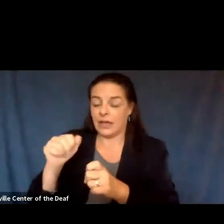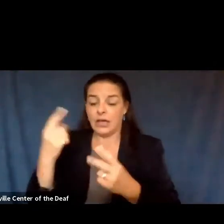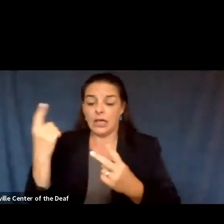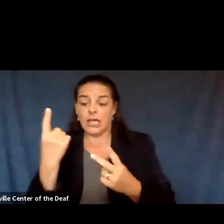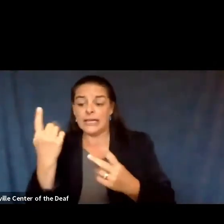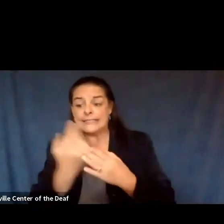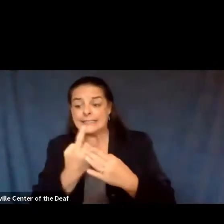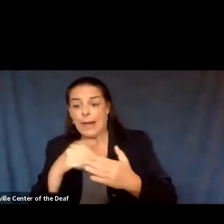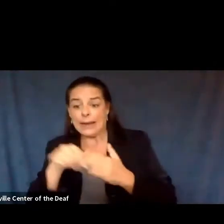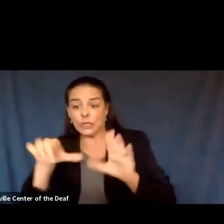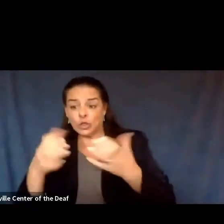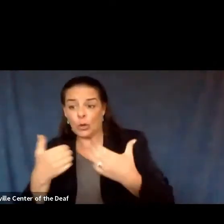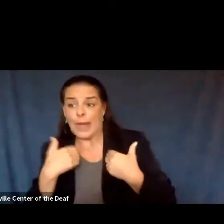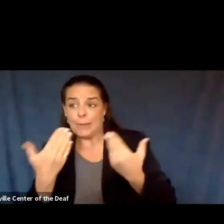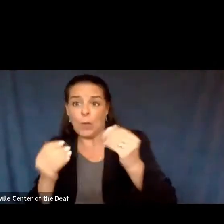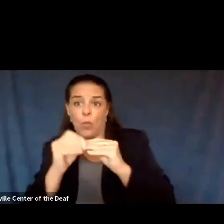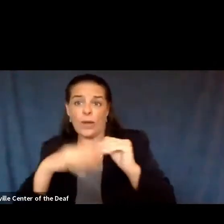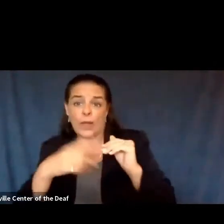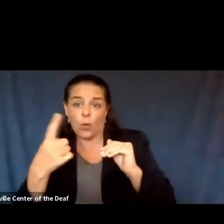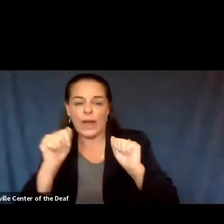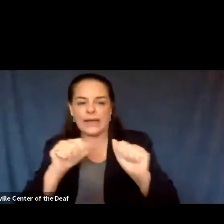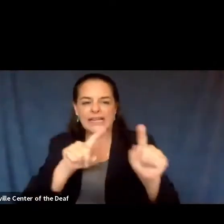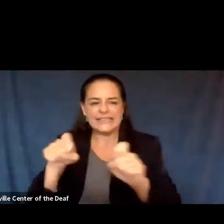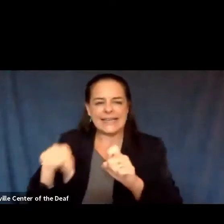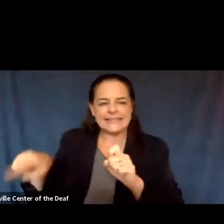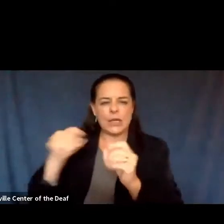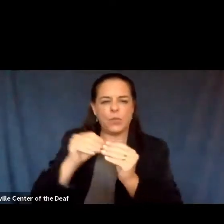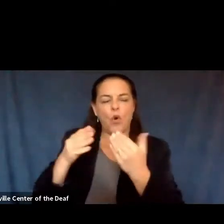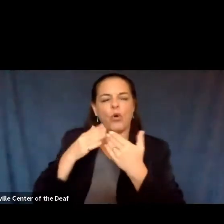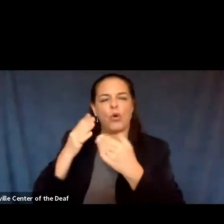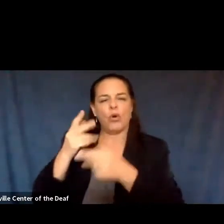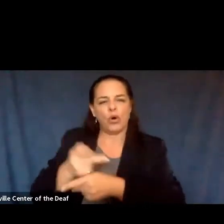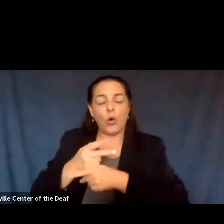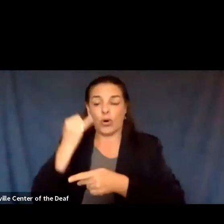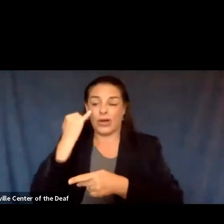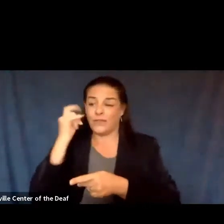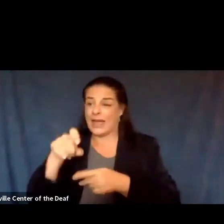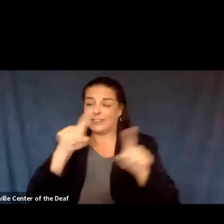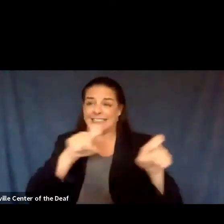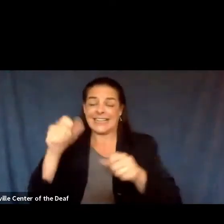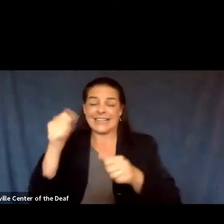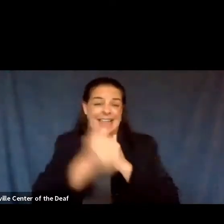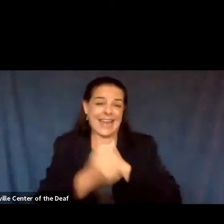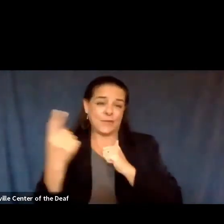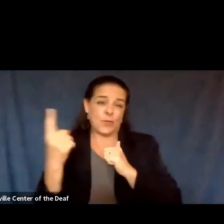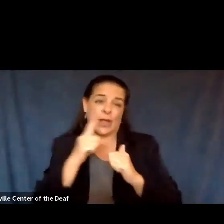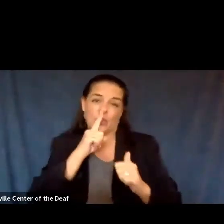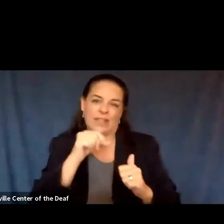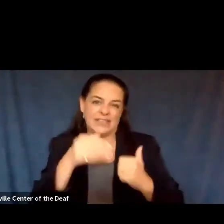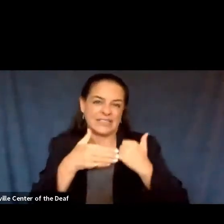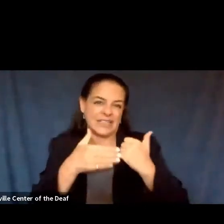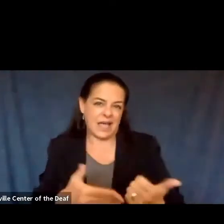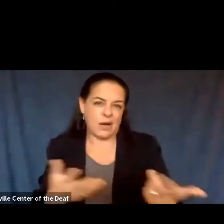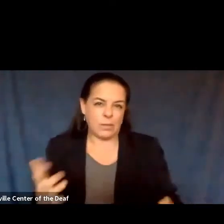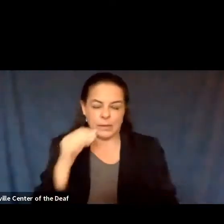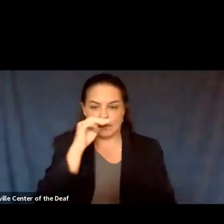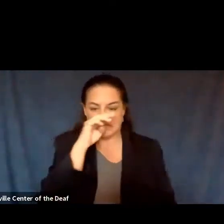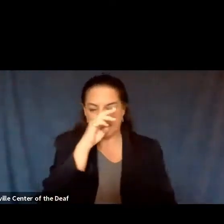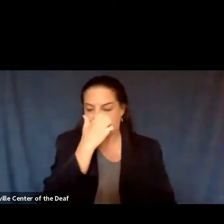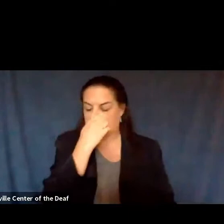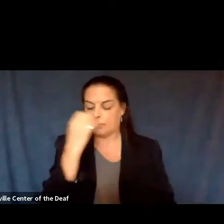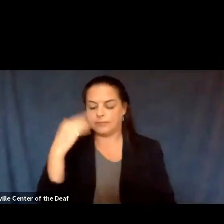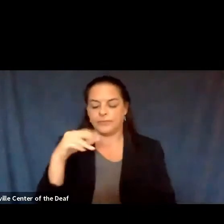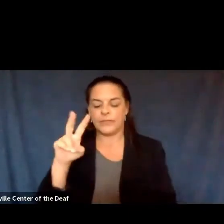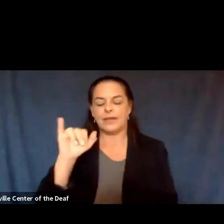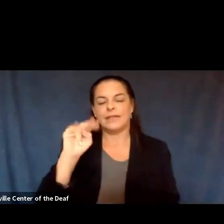one person. So then we can test the rest of them more closely. If you're just having to test everybody, it really doesn't help. From